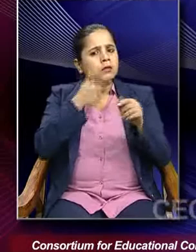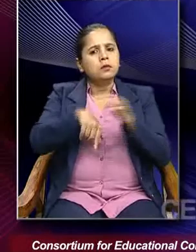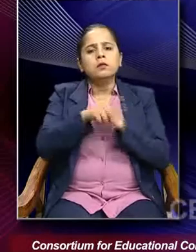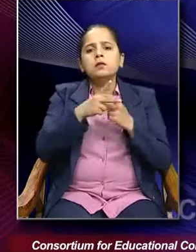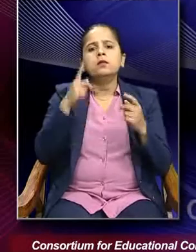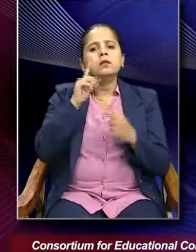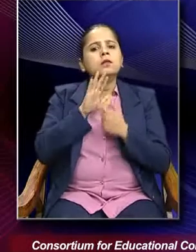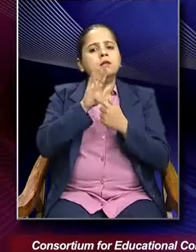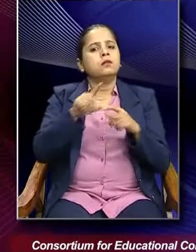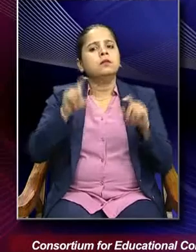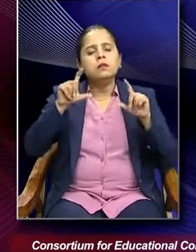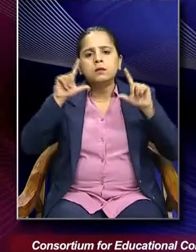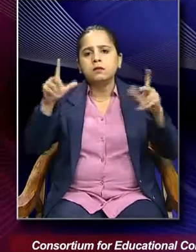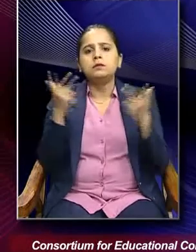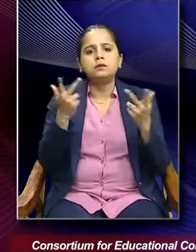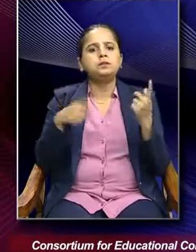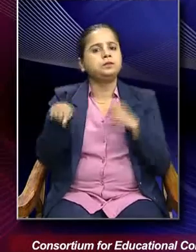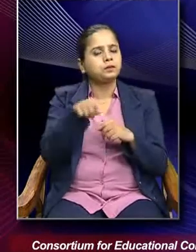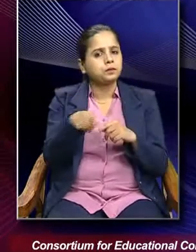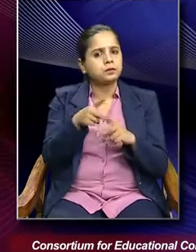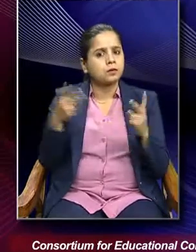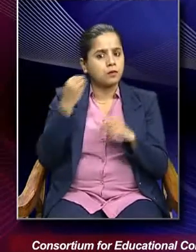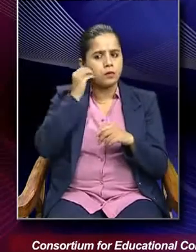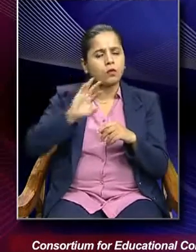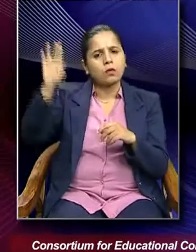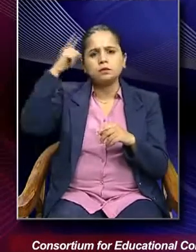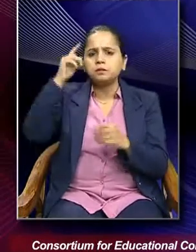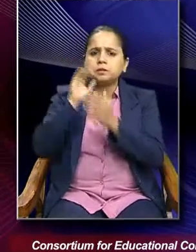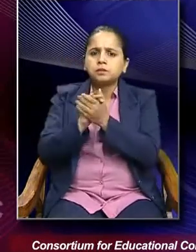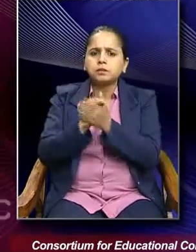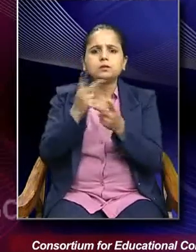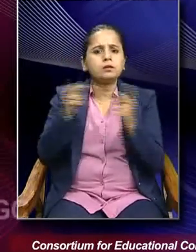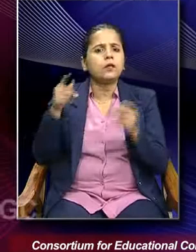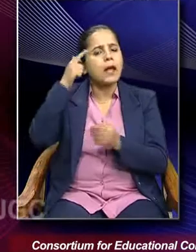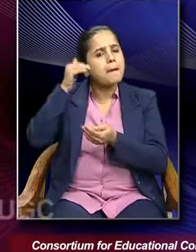figure were a stereotype figurine of a bearded